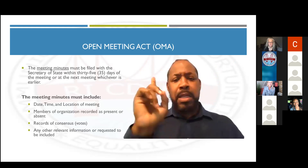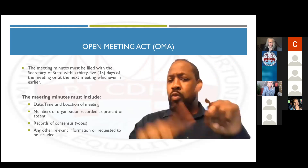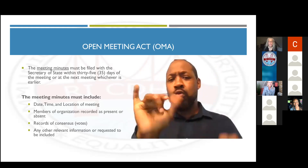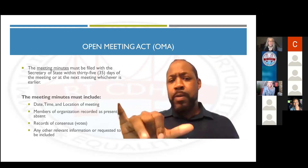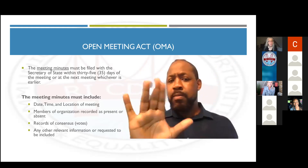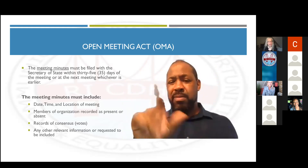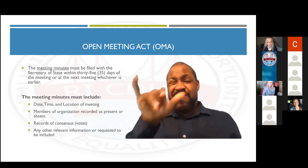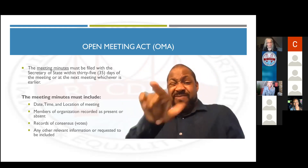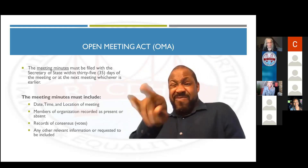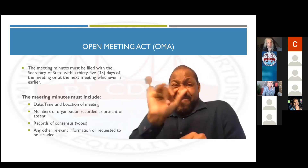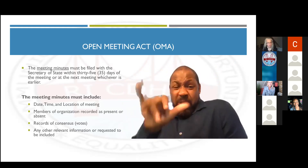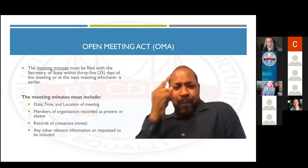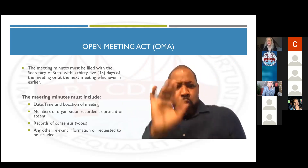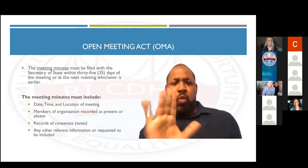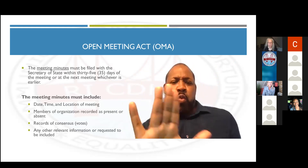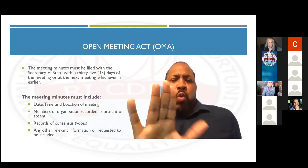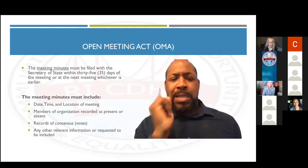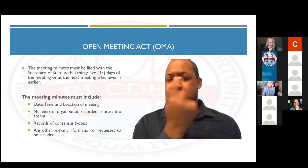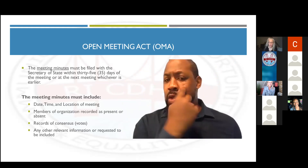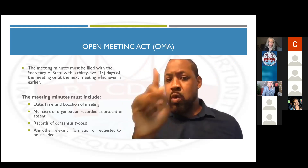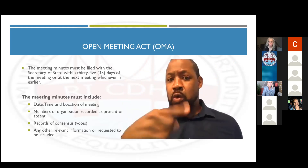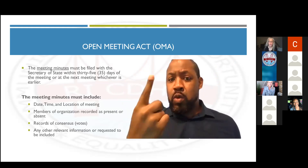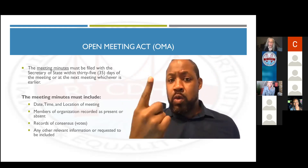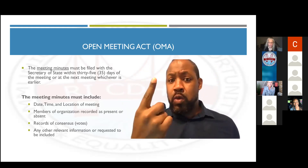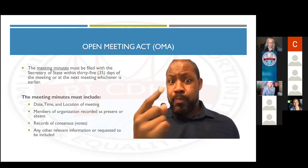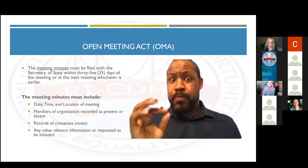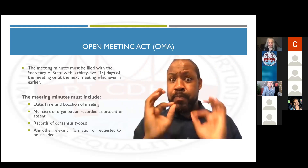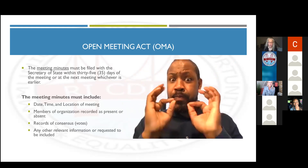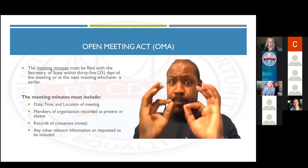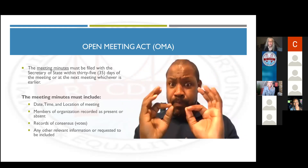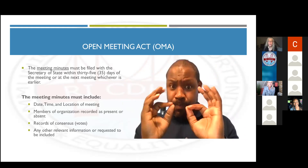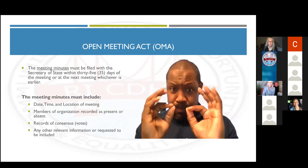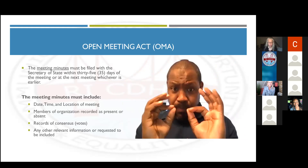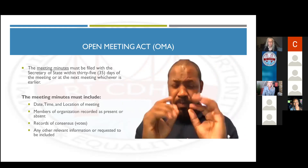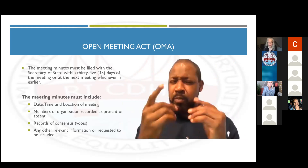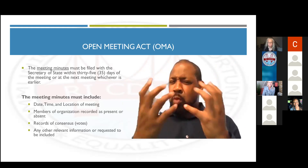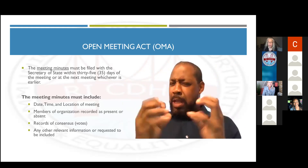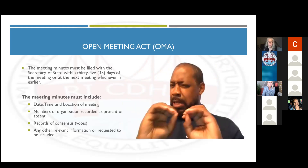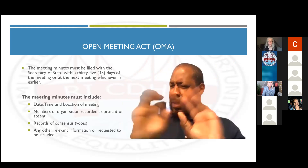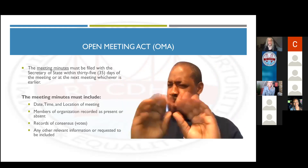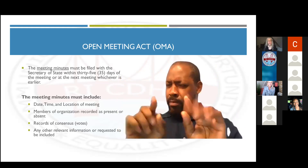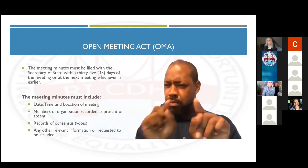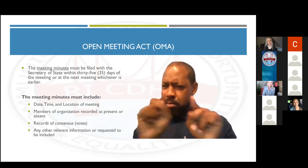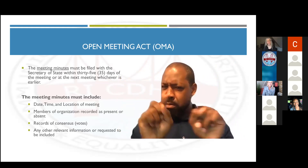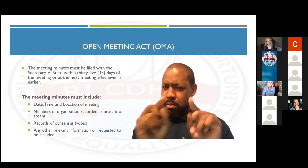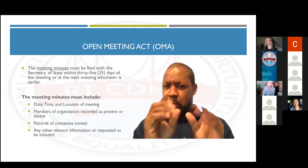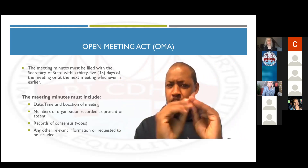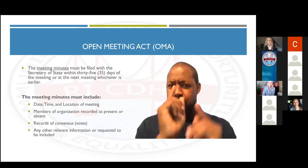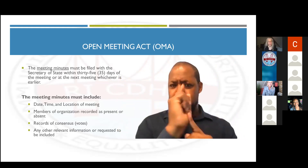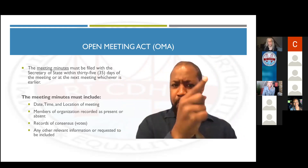If somebody asks that, you do not supply it. You do not need to supply it. The transcript is for your eyes only as a way to refresh your memory